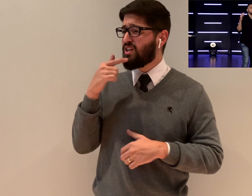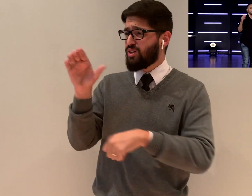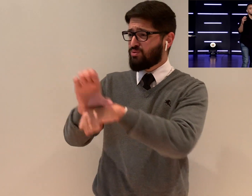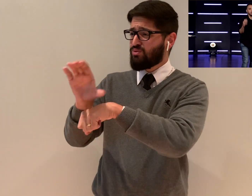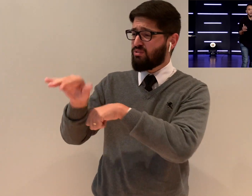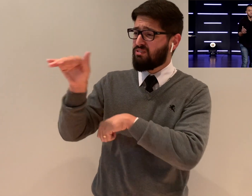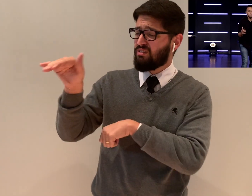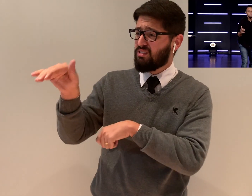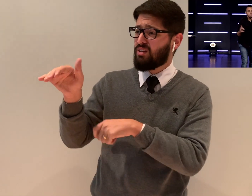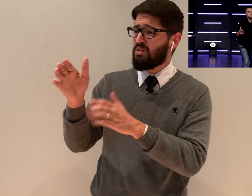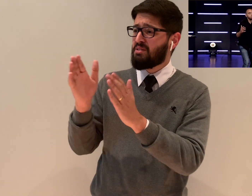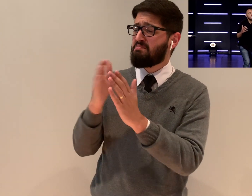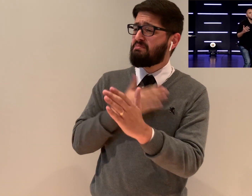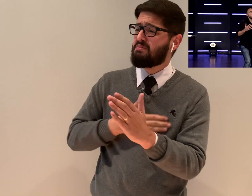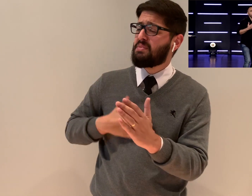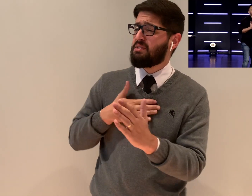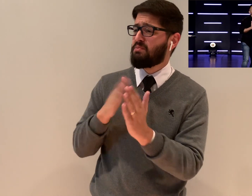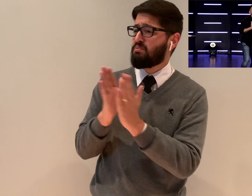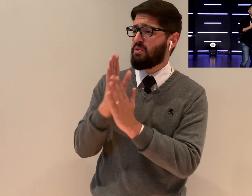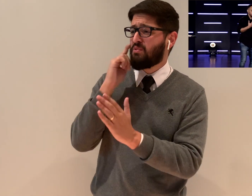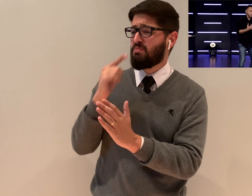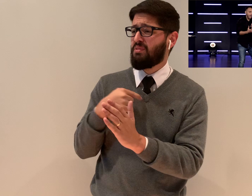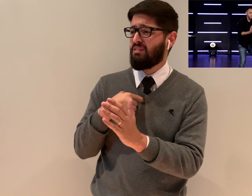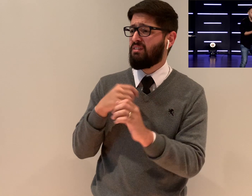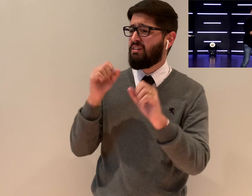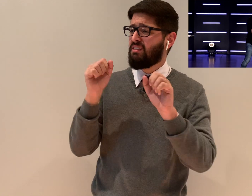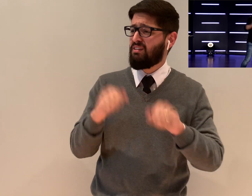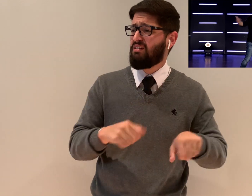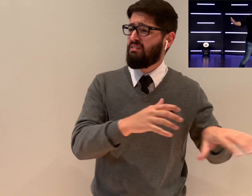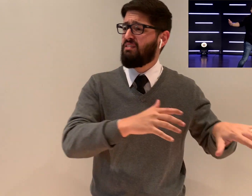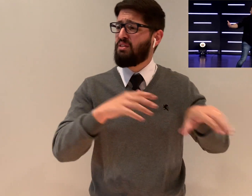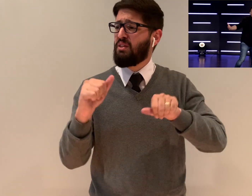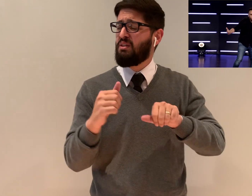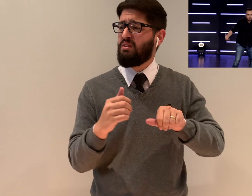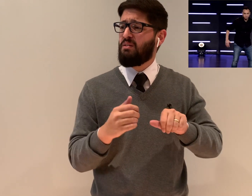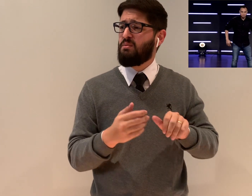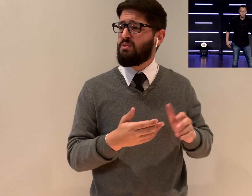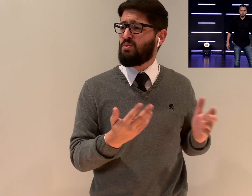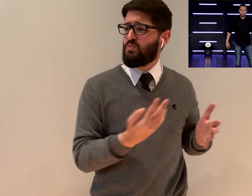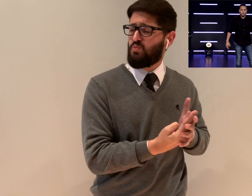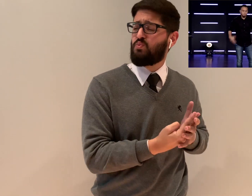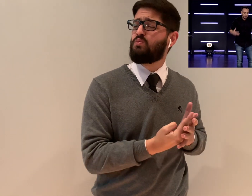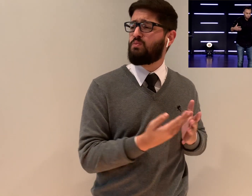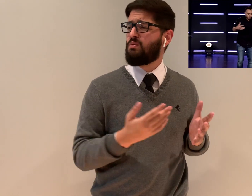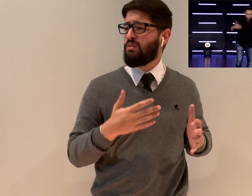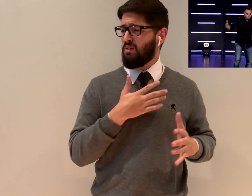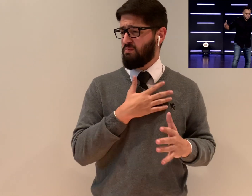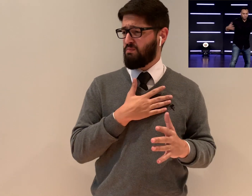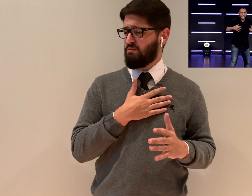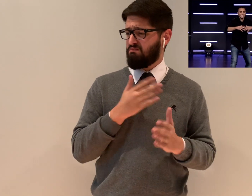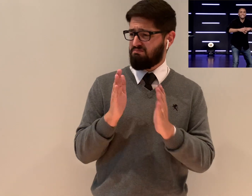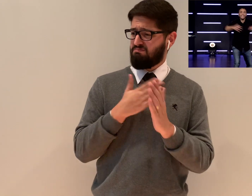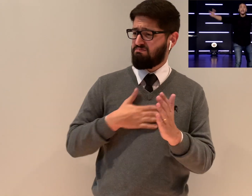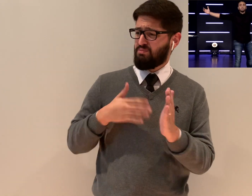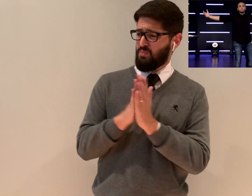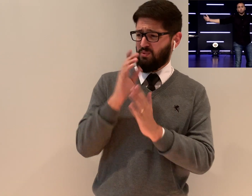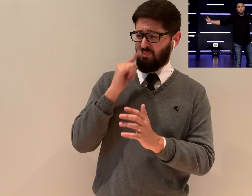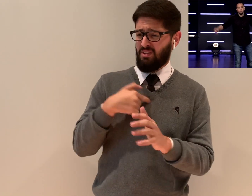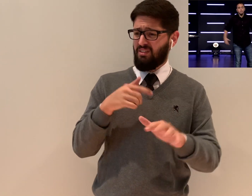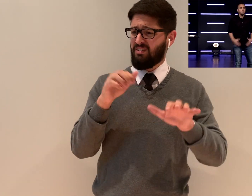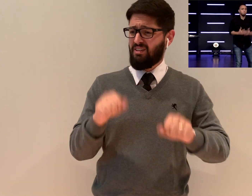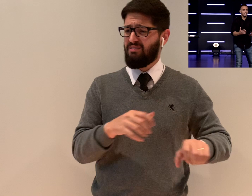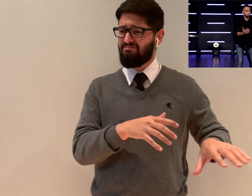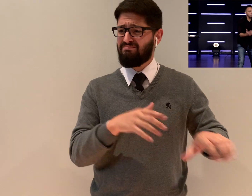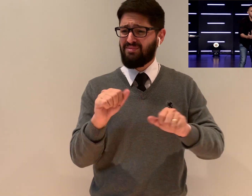church in the city of Colossae, please pray for me so that I can get out of this quarantine. Please pray for me so that I can get out of this